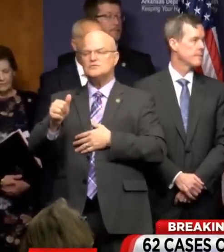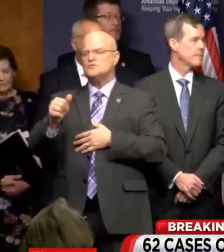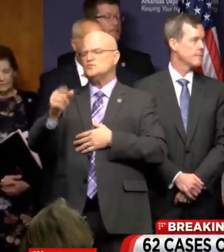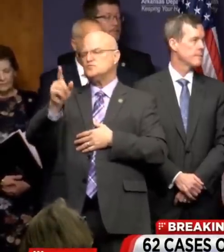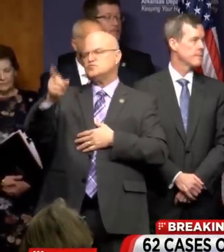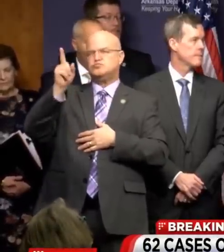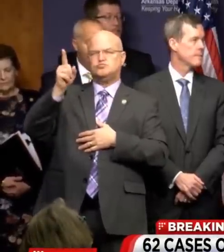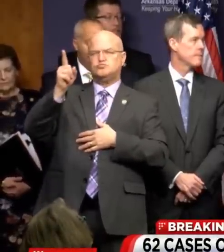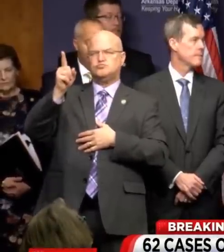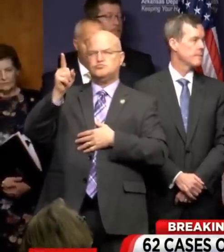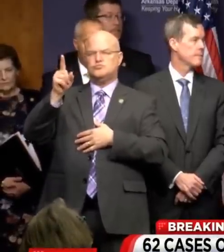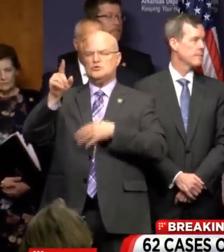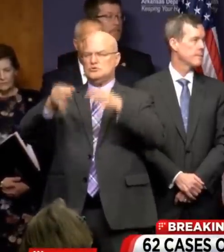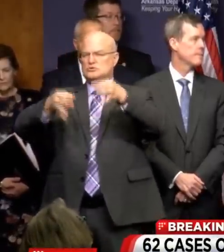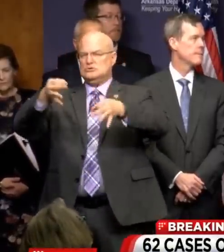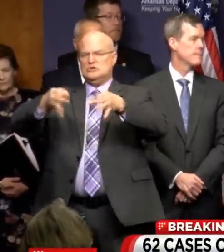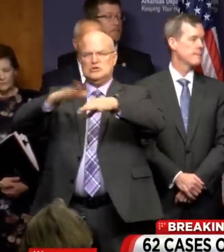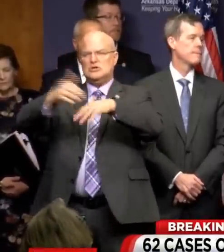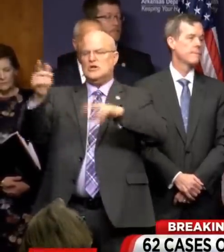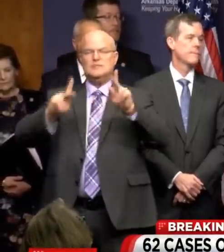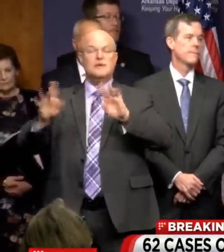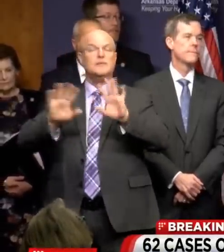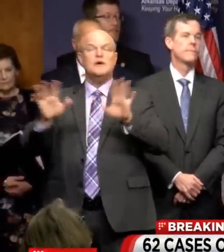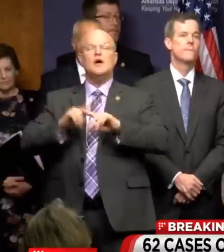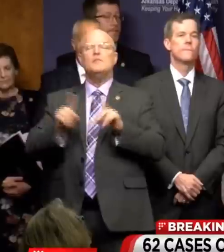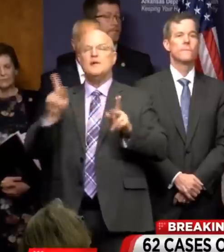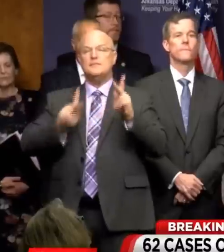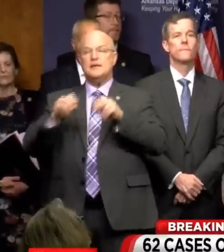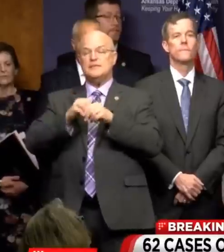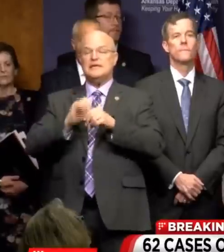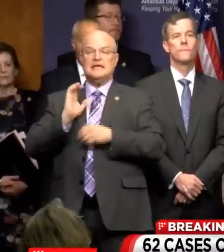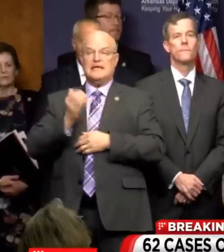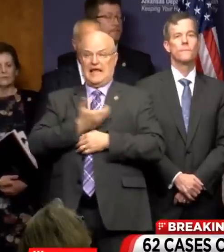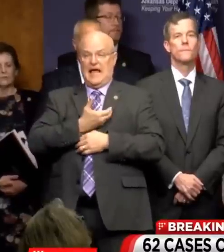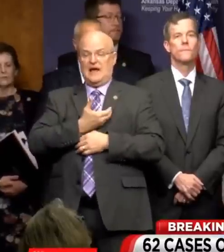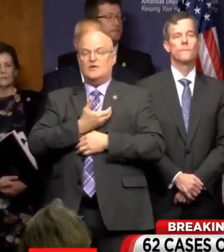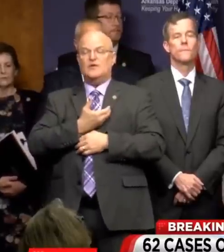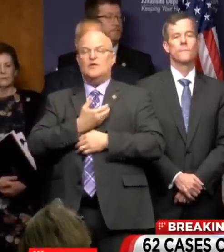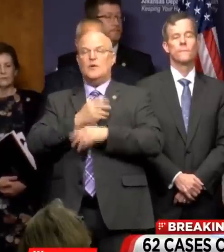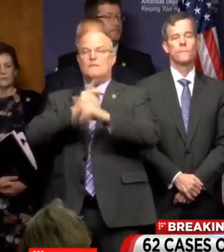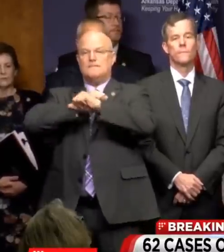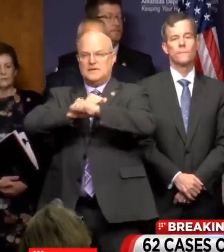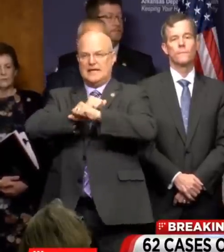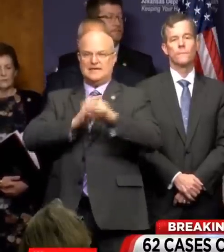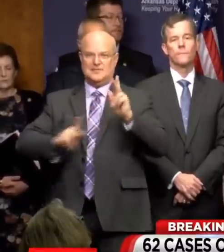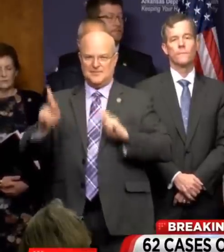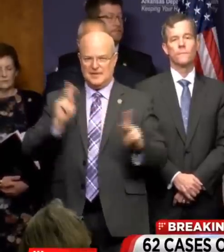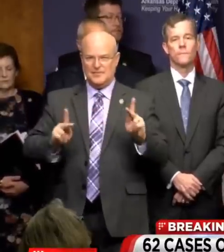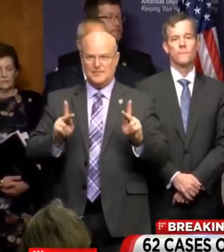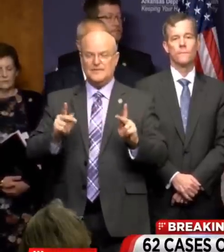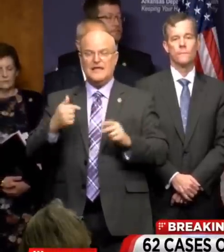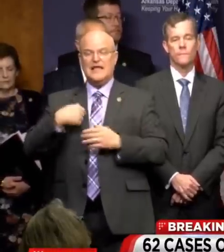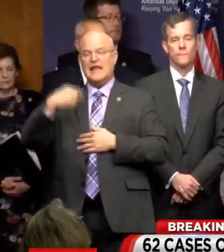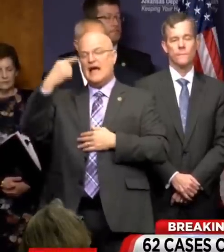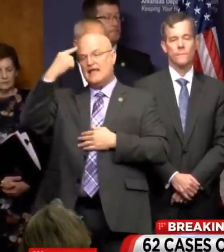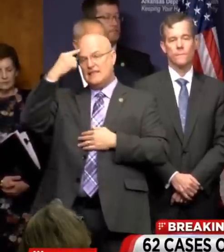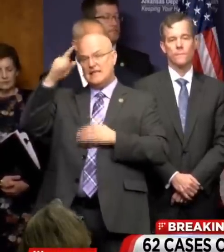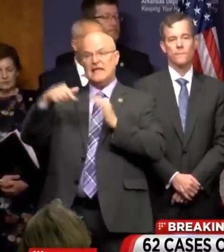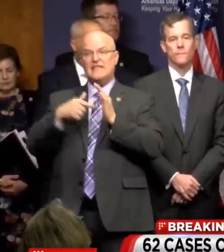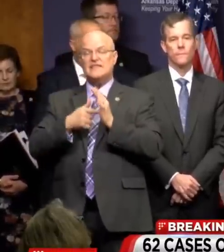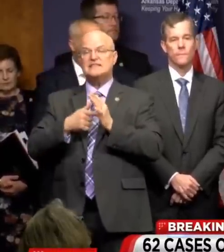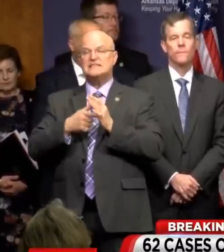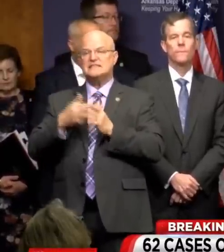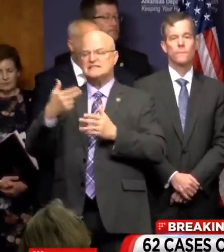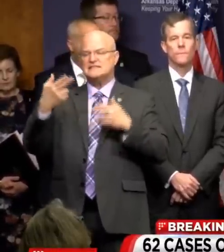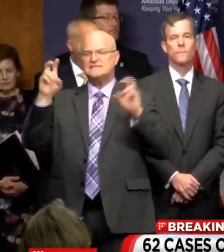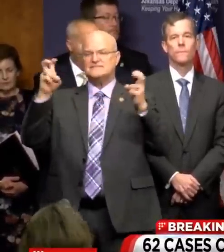ask questions. It's just to get protection for those who are in the field. We want our people protected. And the way I look at this is that this is